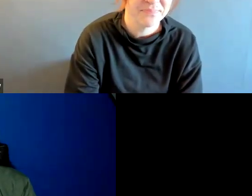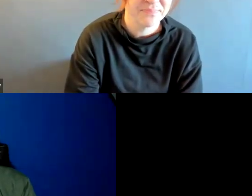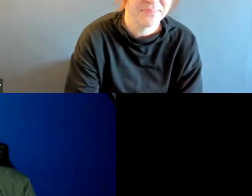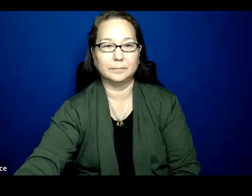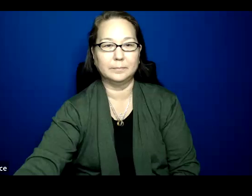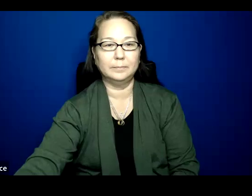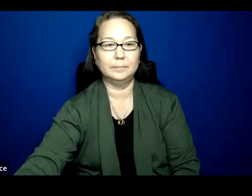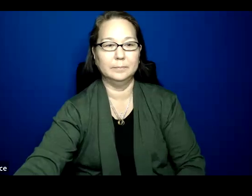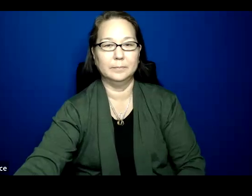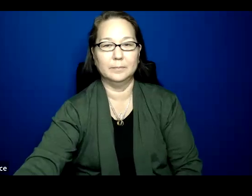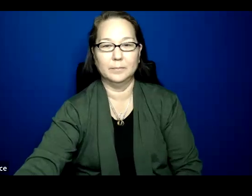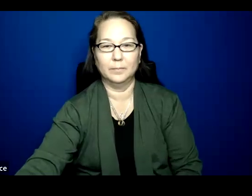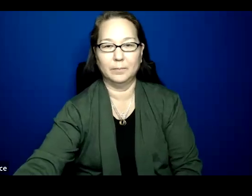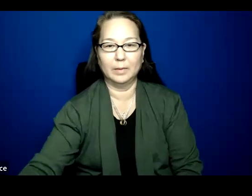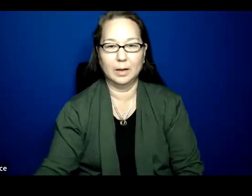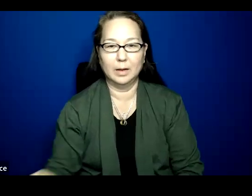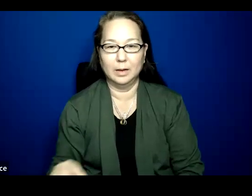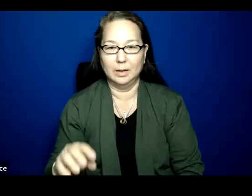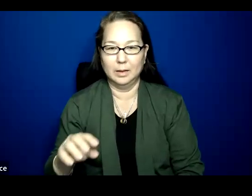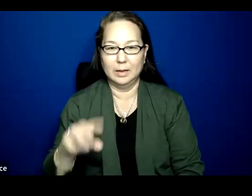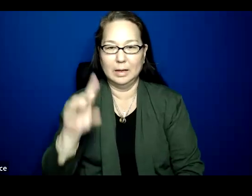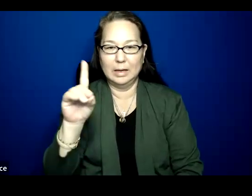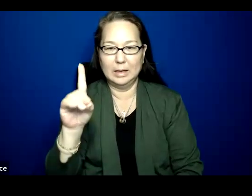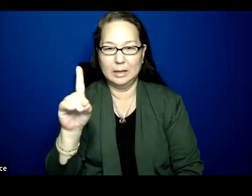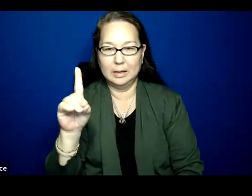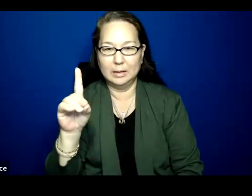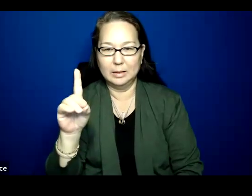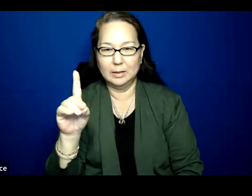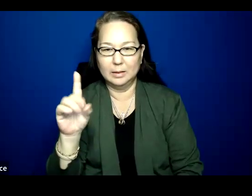Gem C. Archila. Gem